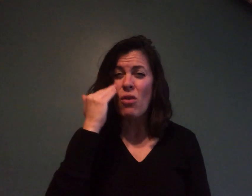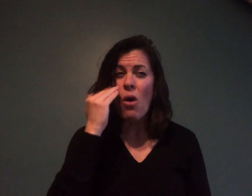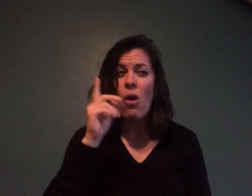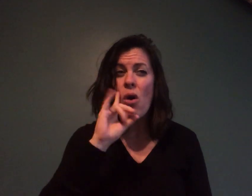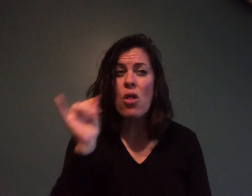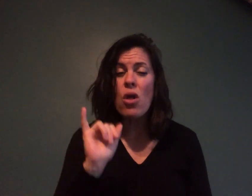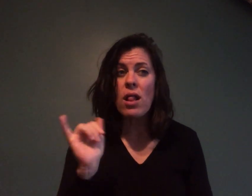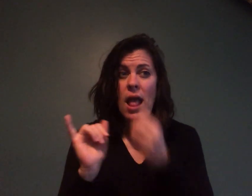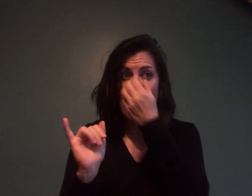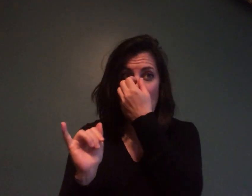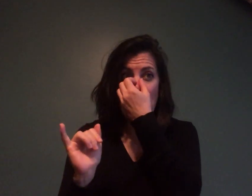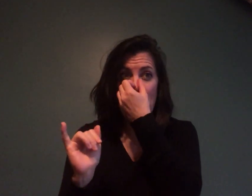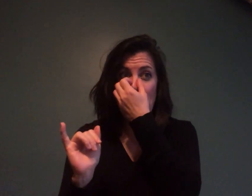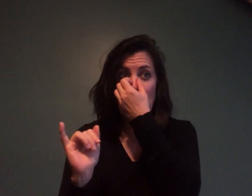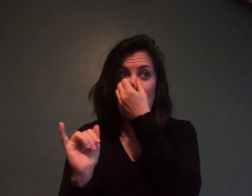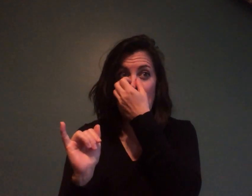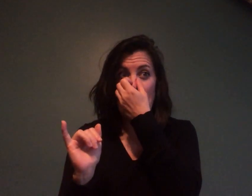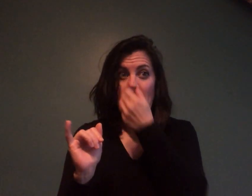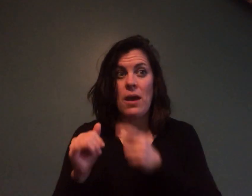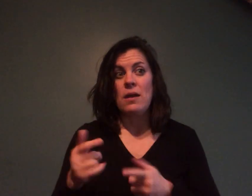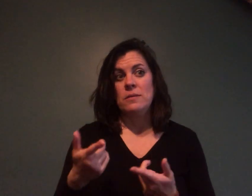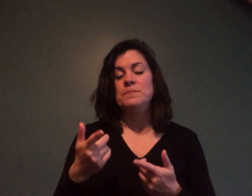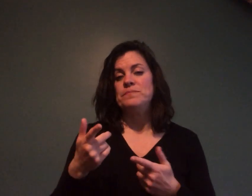over in shop. Okay. So,